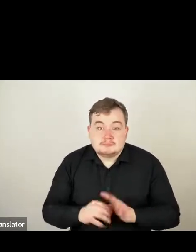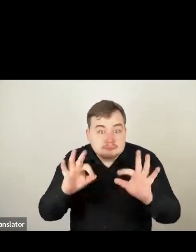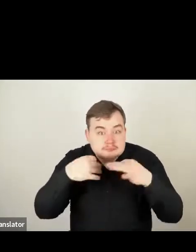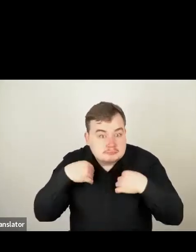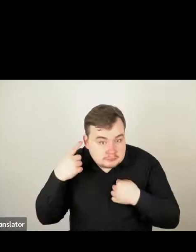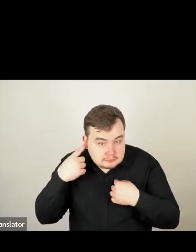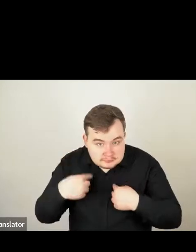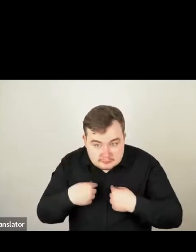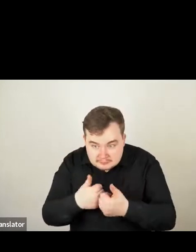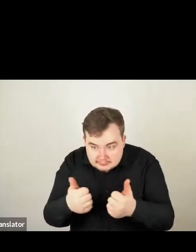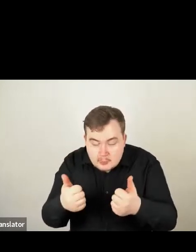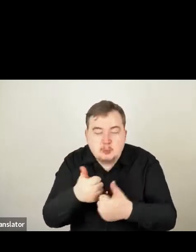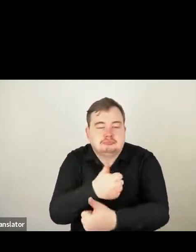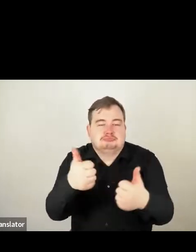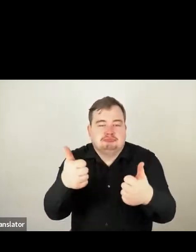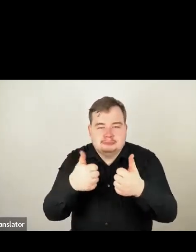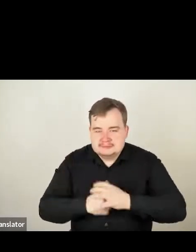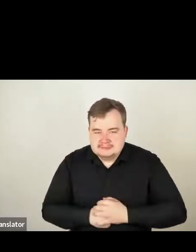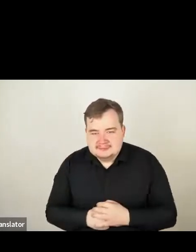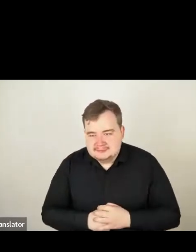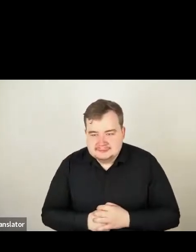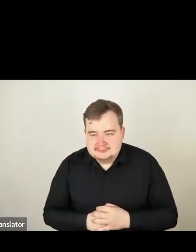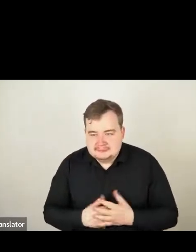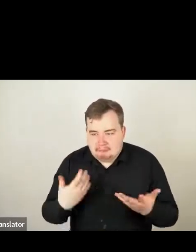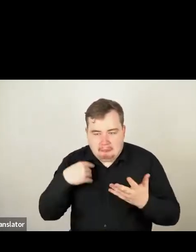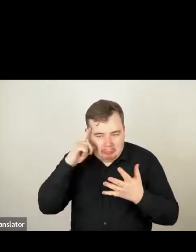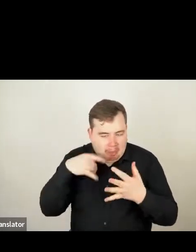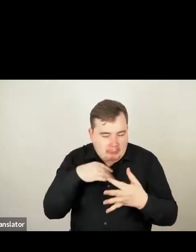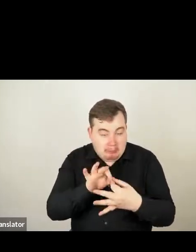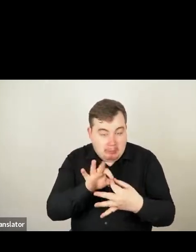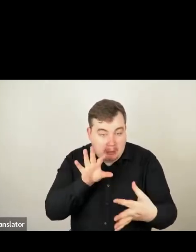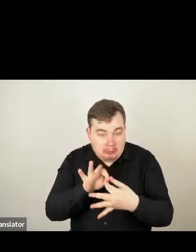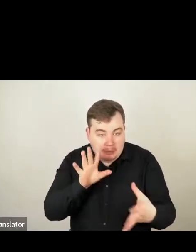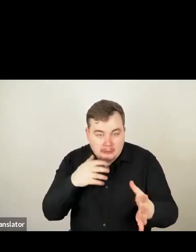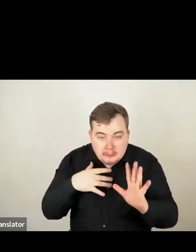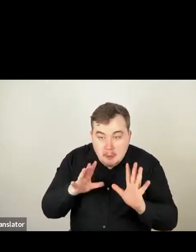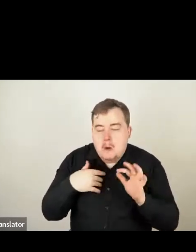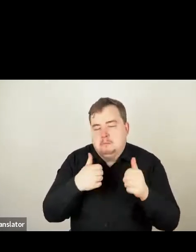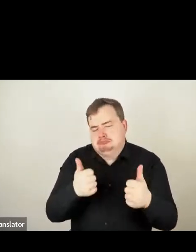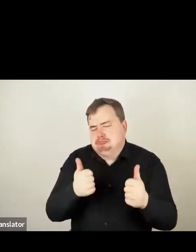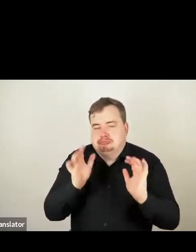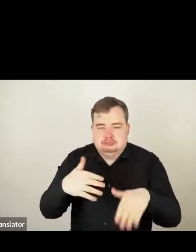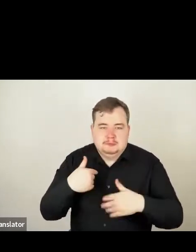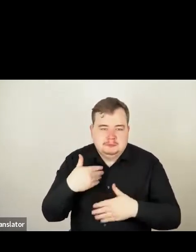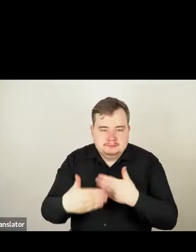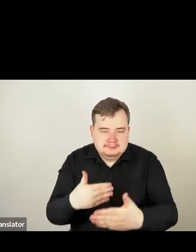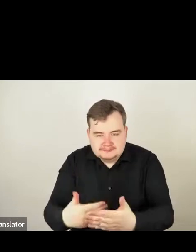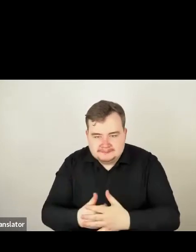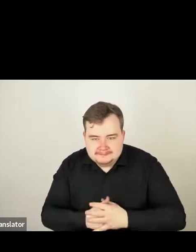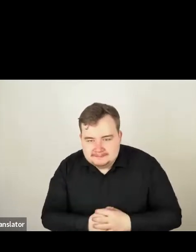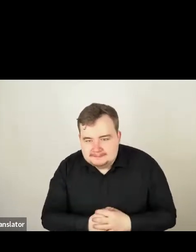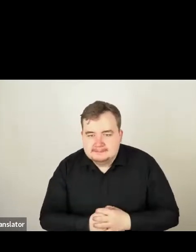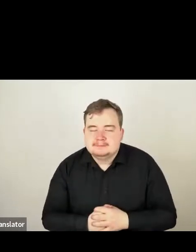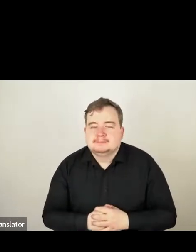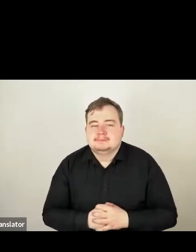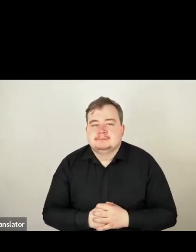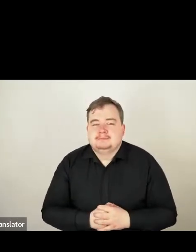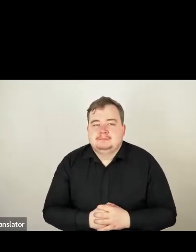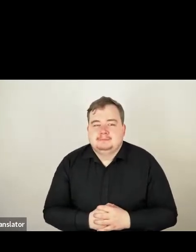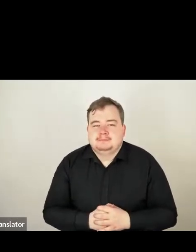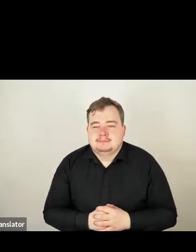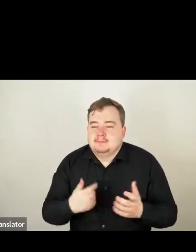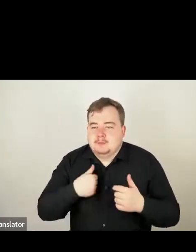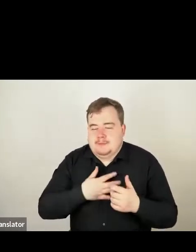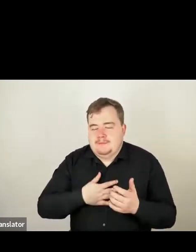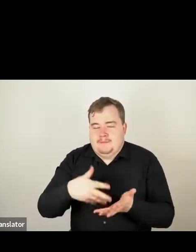have sometimes like blurring the camera, so I'm happy that you can hear me. Continuing with this,